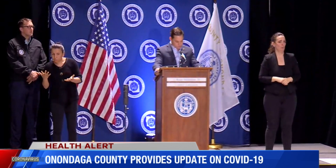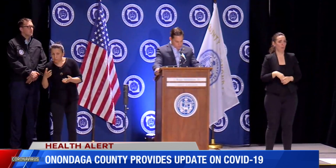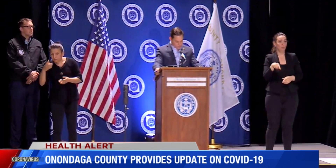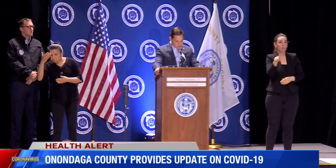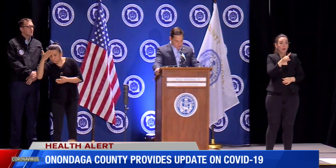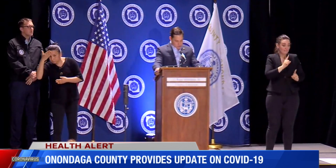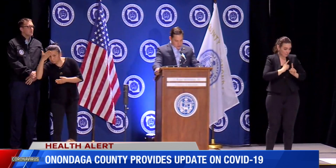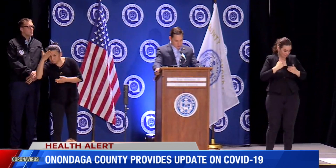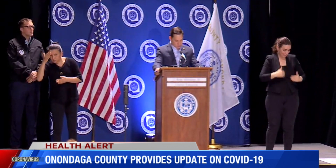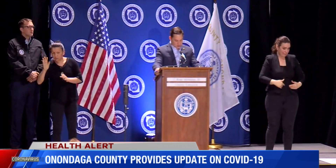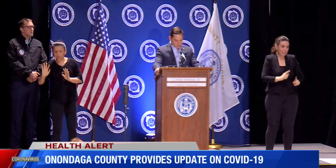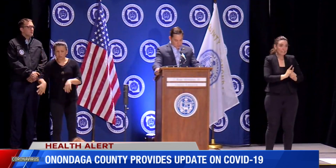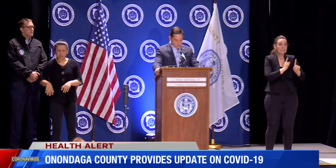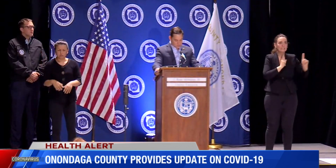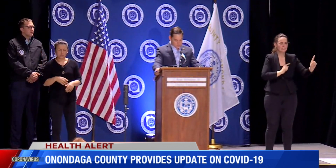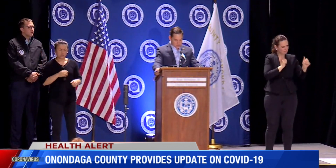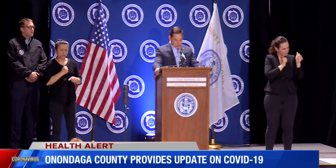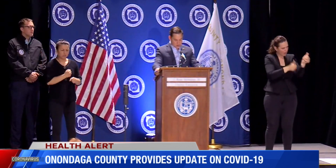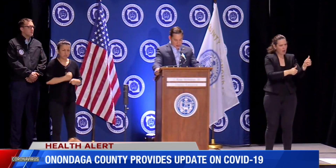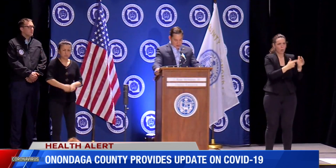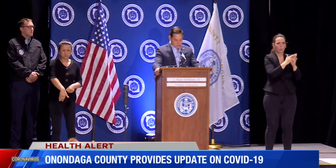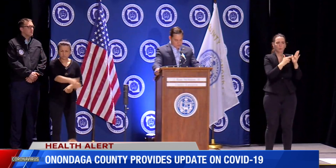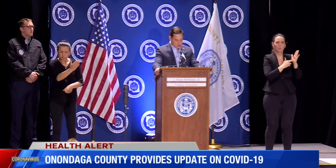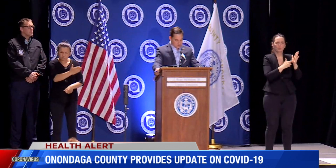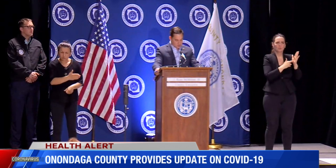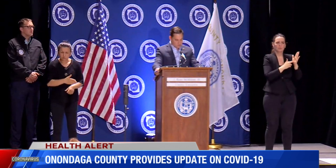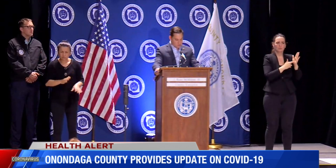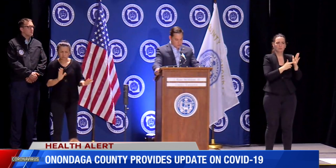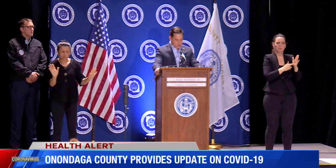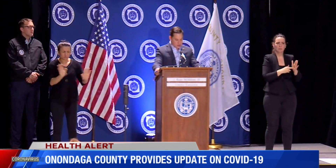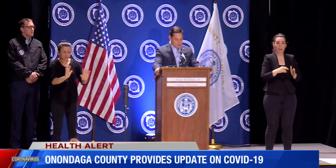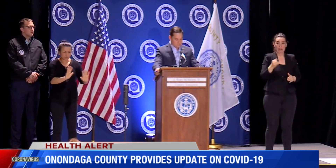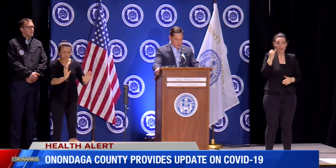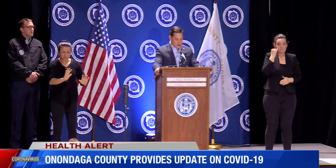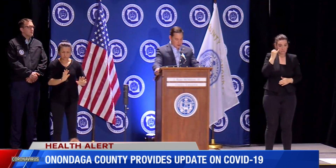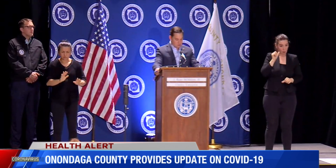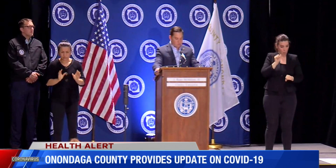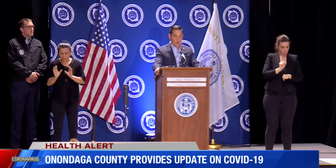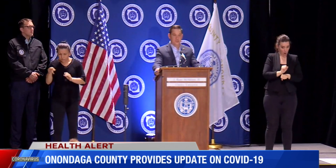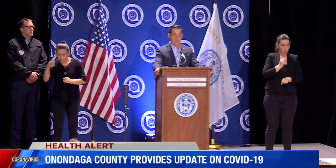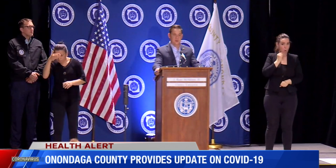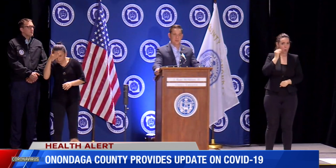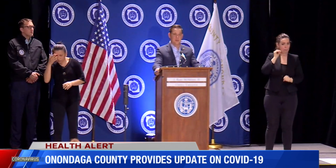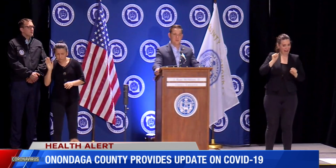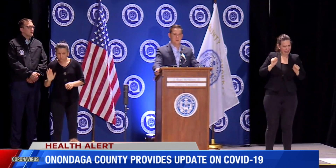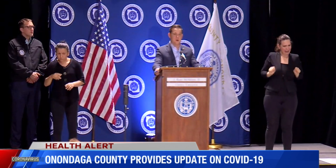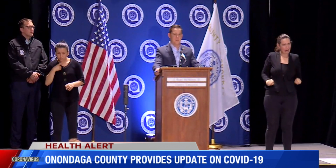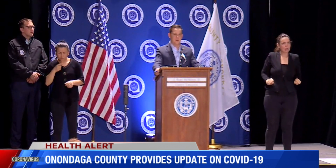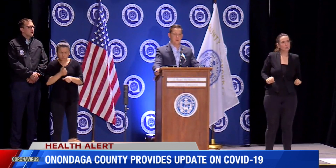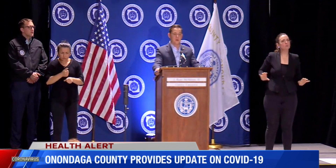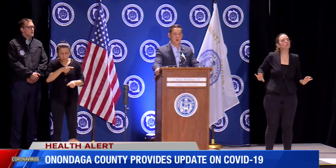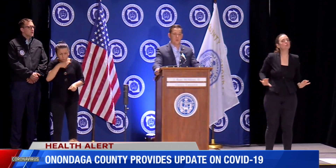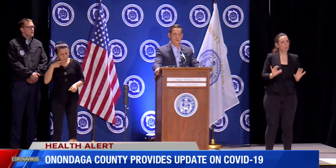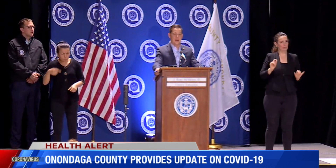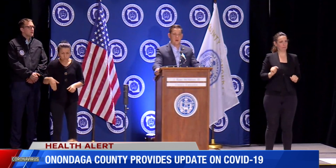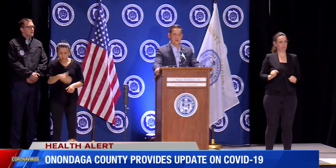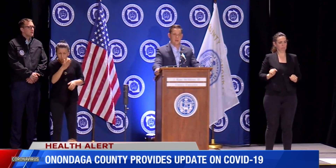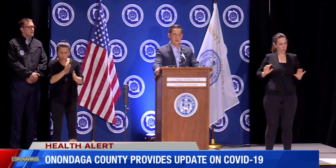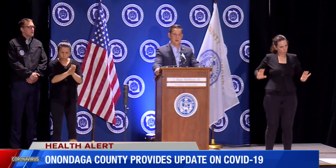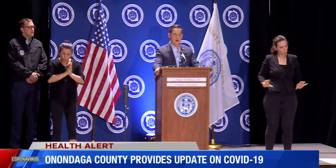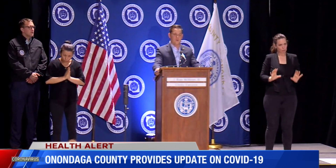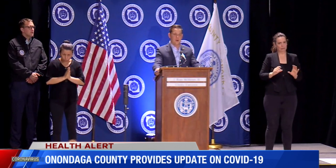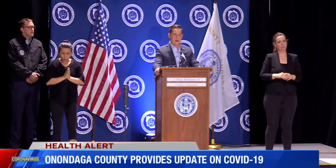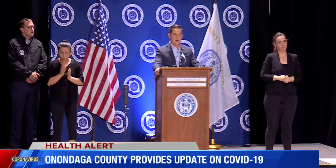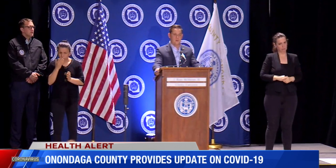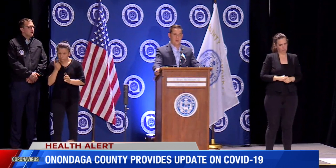work. And a preventable scenario that we talked about from the beginning that unfortunately is becoming a